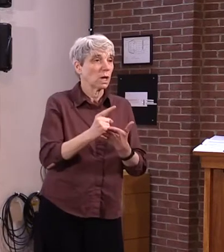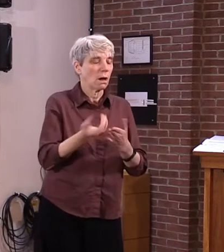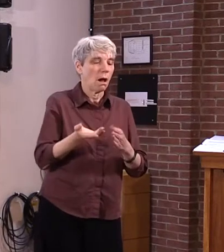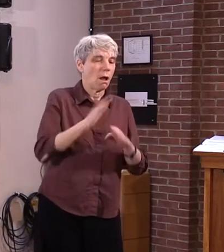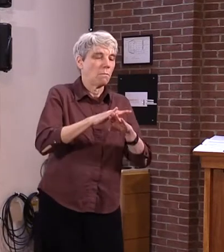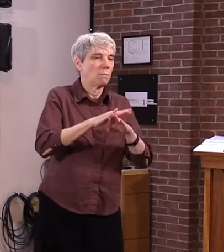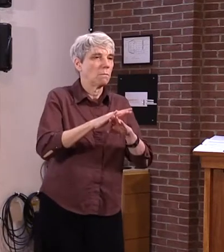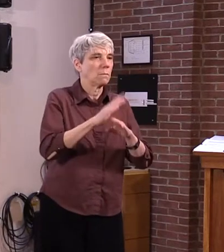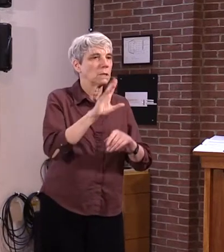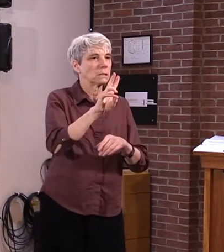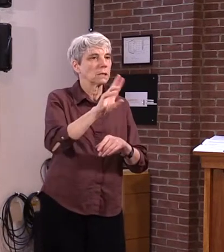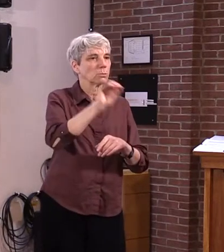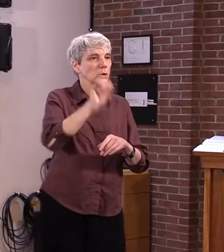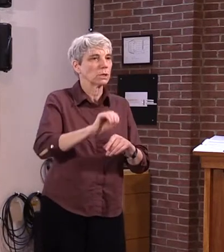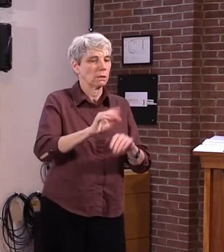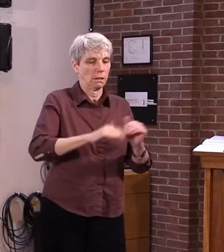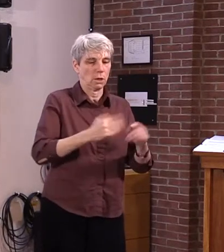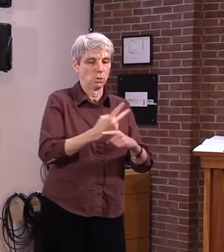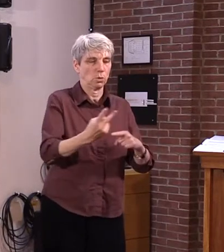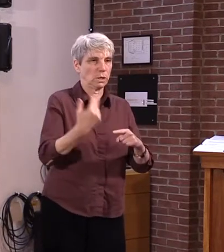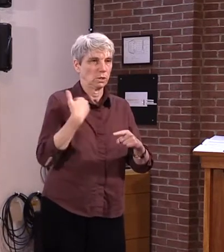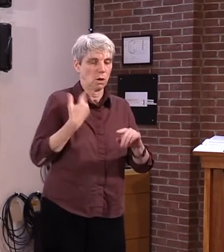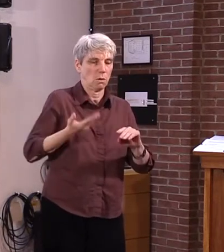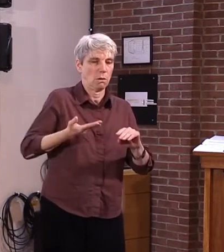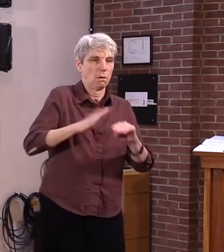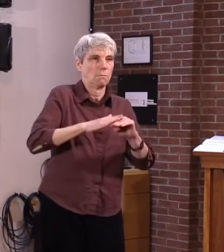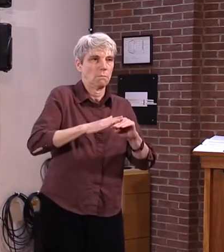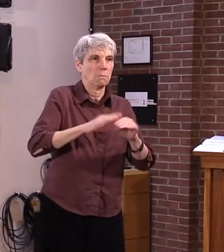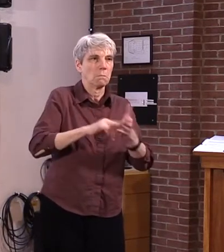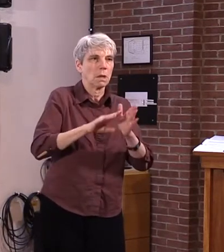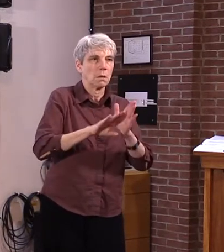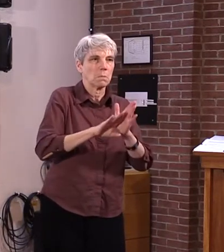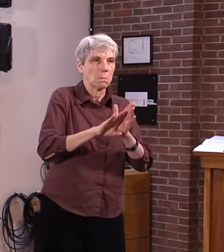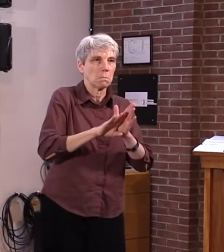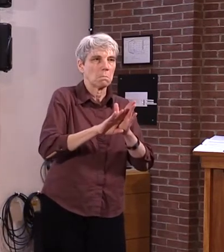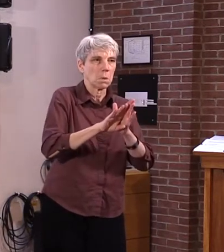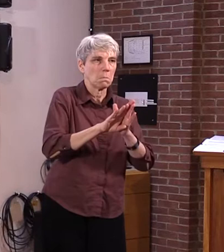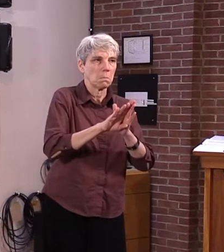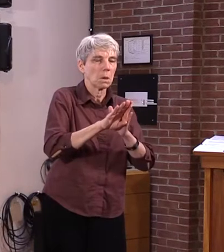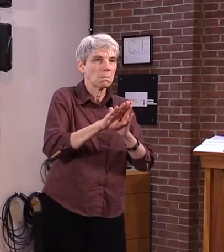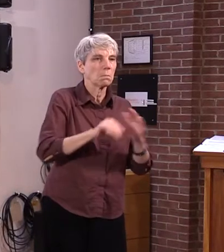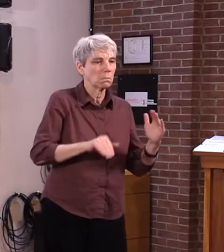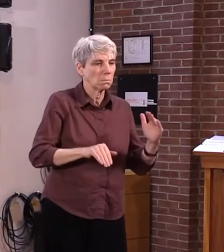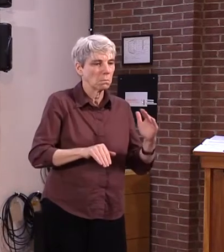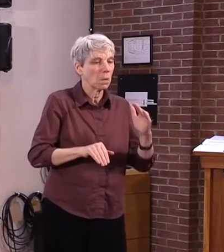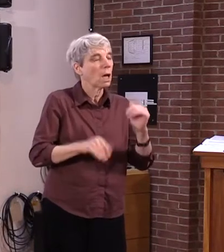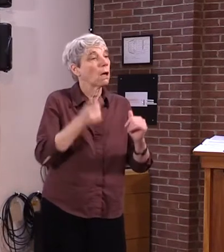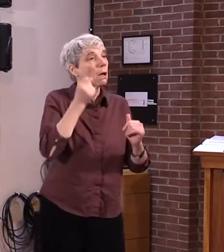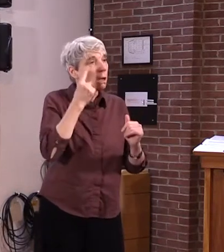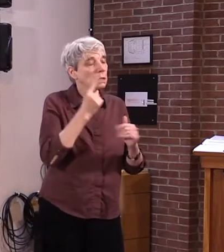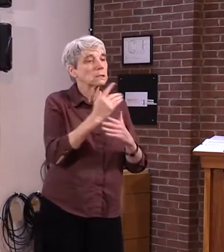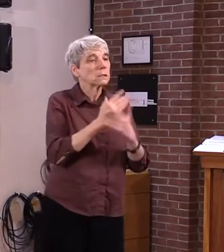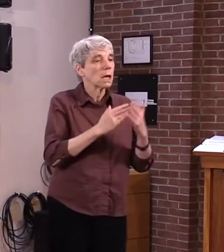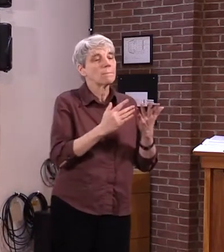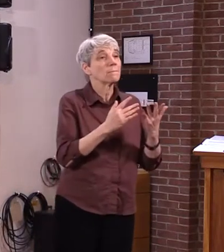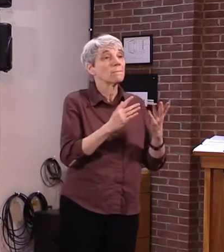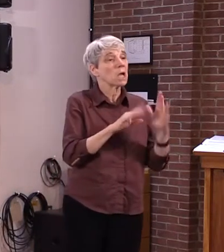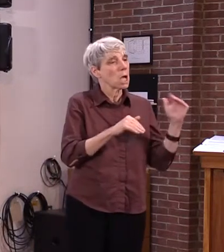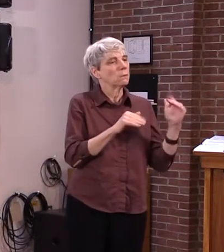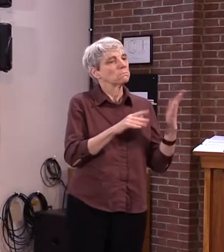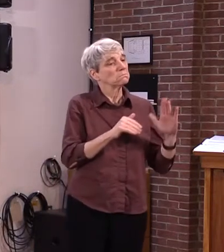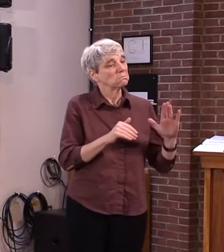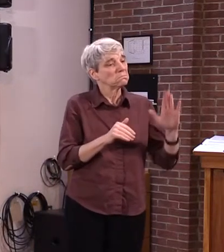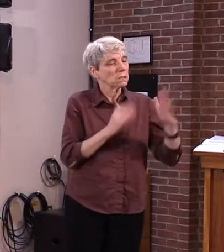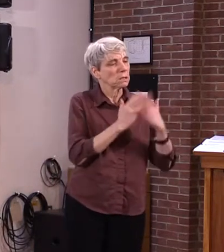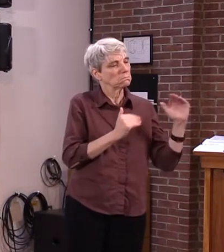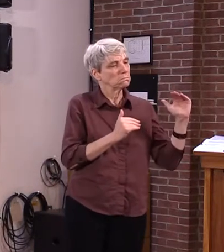to 2 weeks ago. So again, those cases are trending up slowly, and even if they're not trending up, they are staying at a stable level that's still